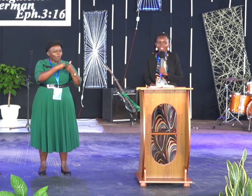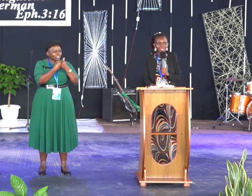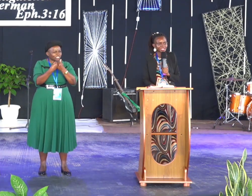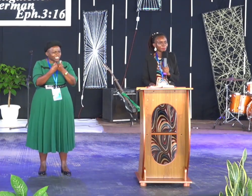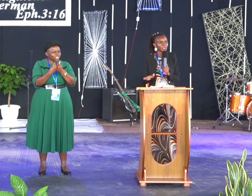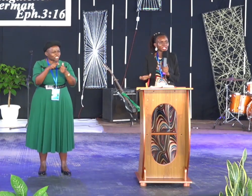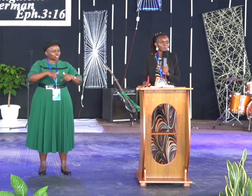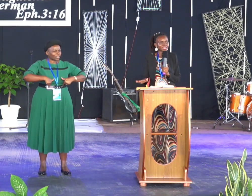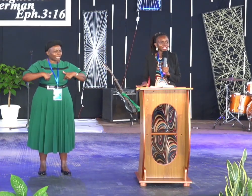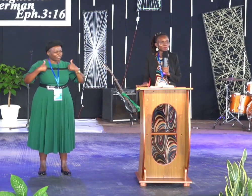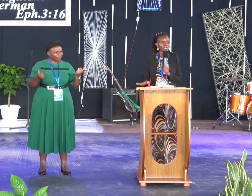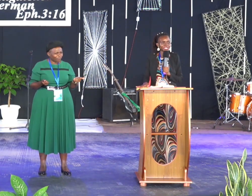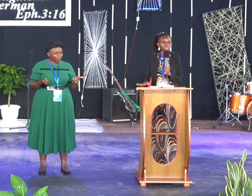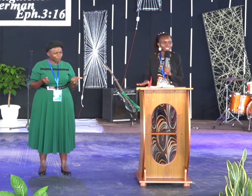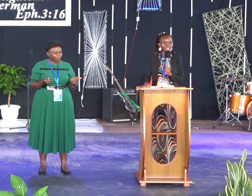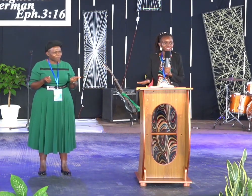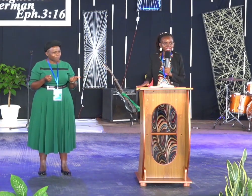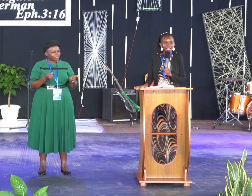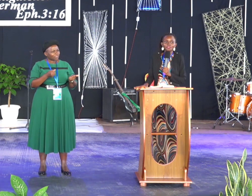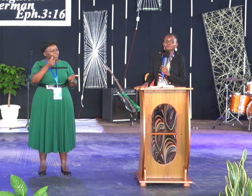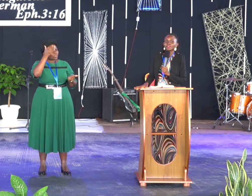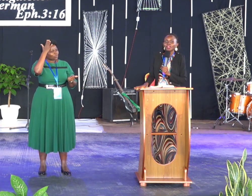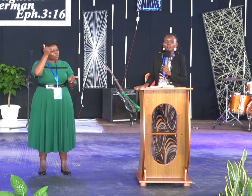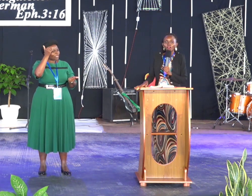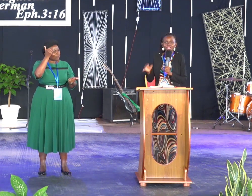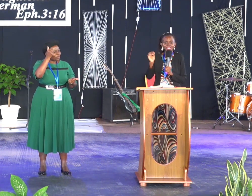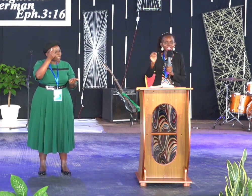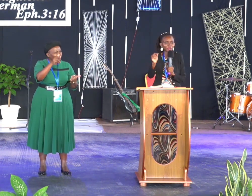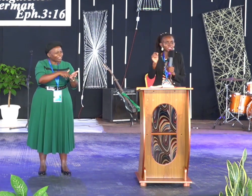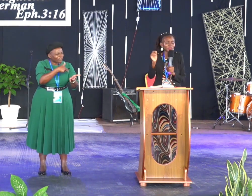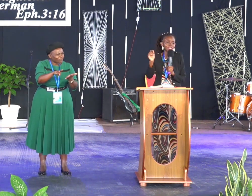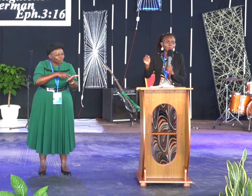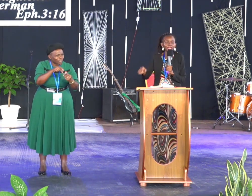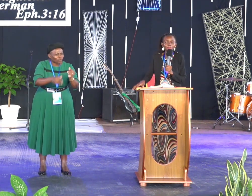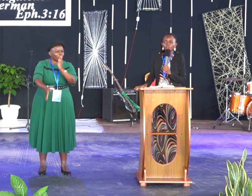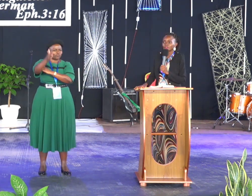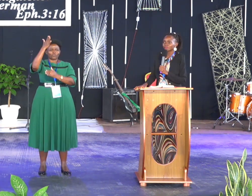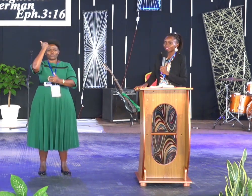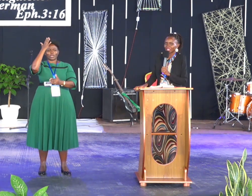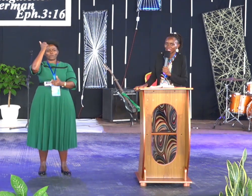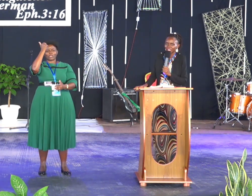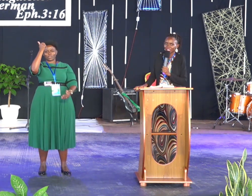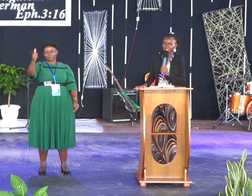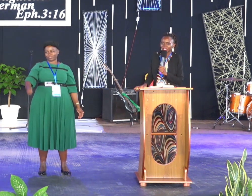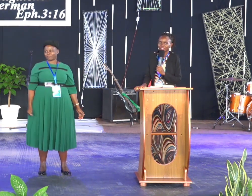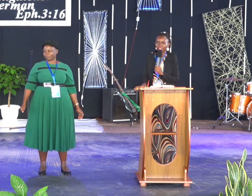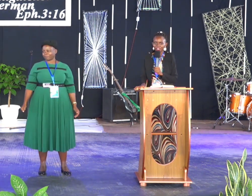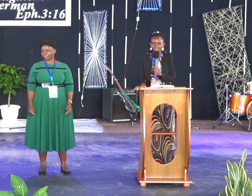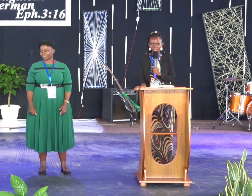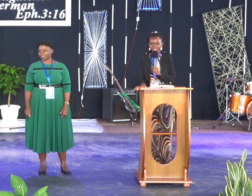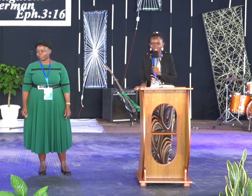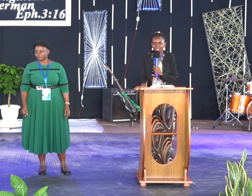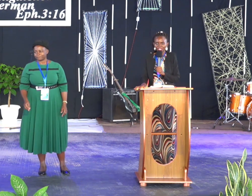mu bulamu. Tap your neighbor. Akukoka kande tulokusoma Bible akokokako. Only that makes me read the Bible. Agambye through